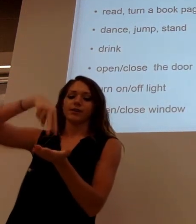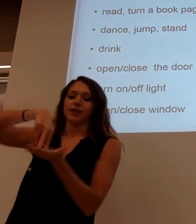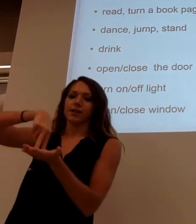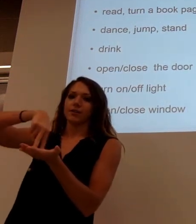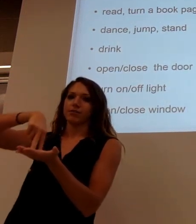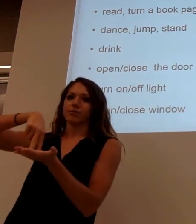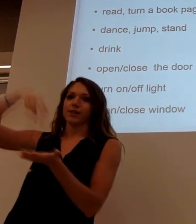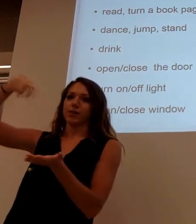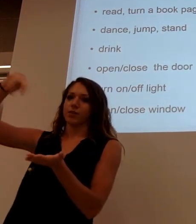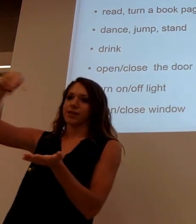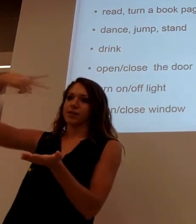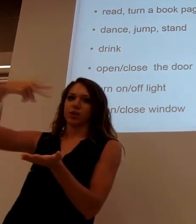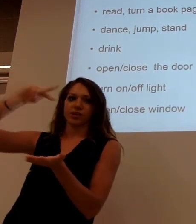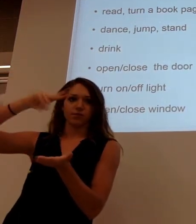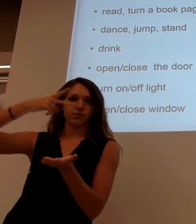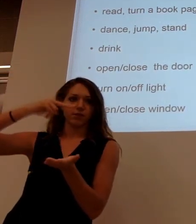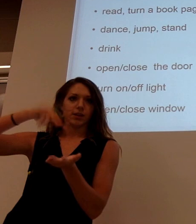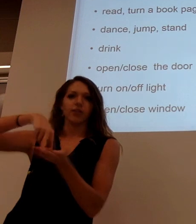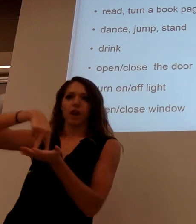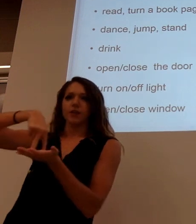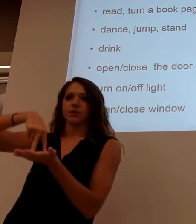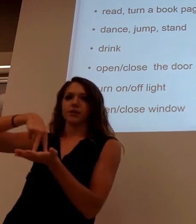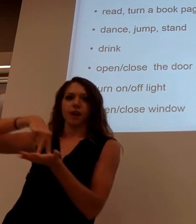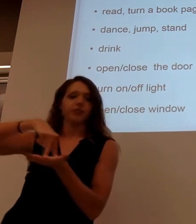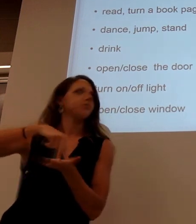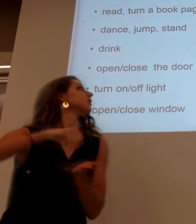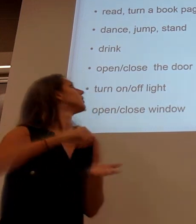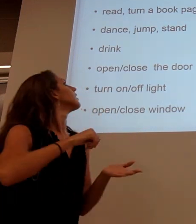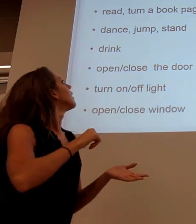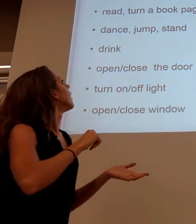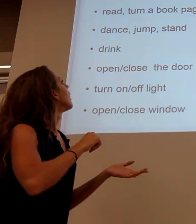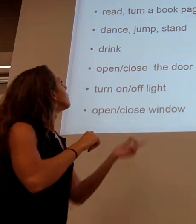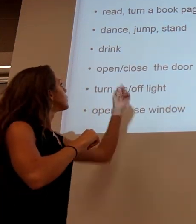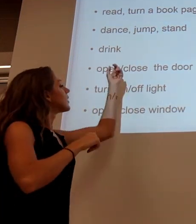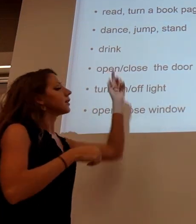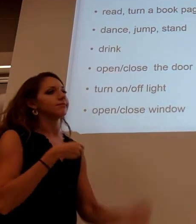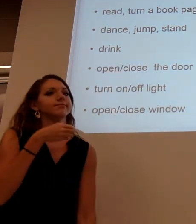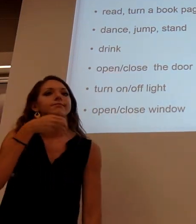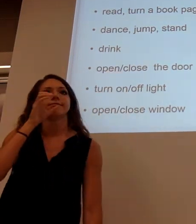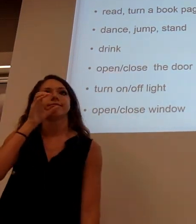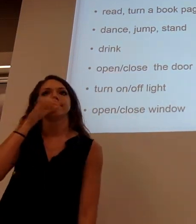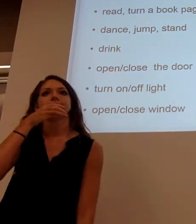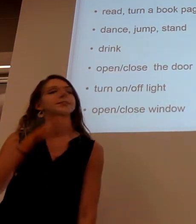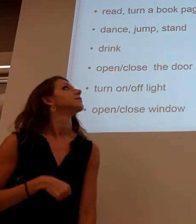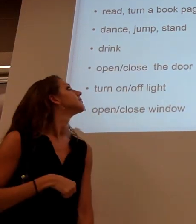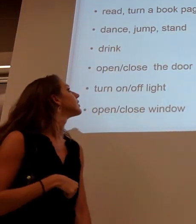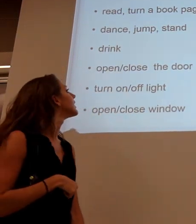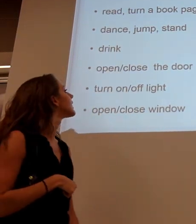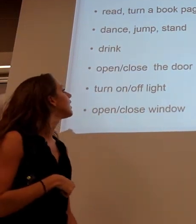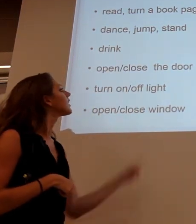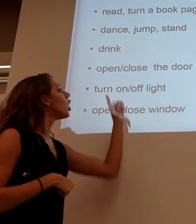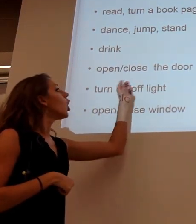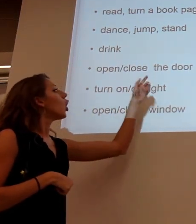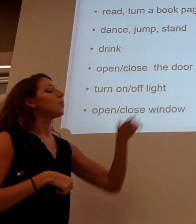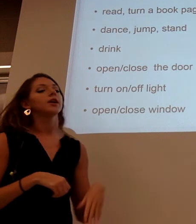is stand. This like represents a person in a lot of different signs. Drink, very iconic. Open,